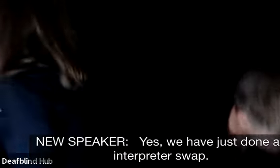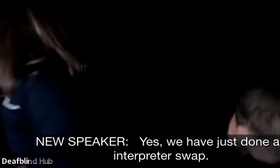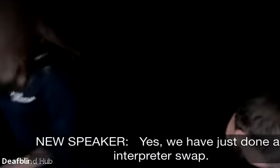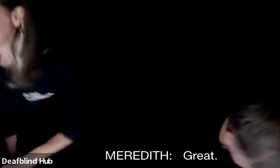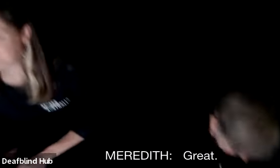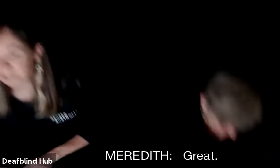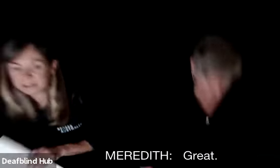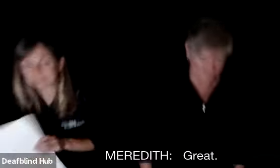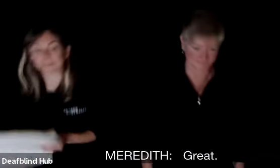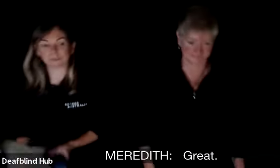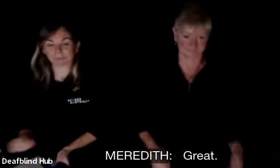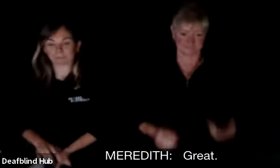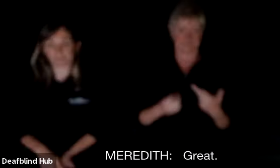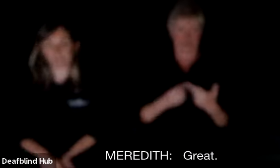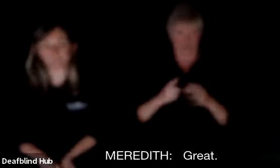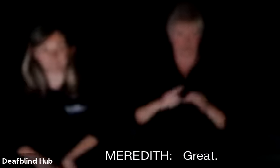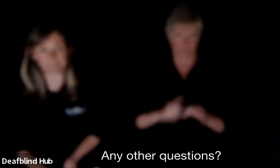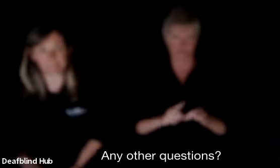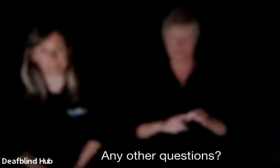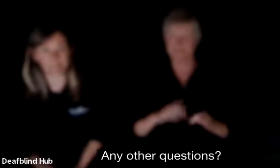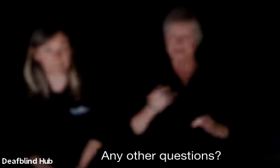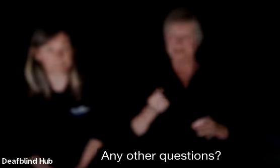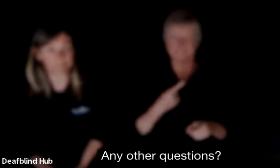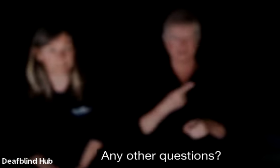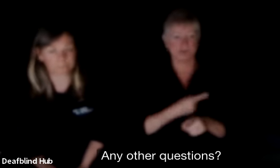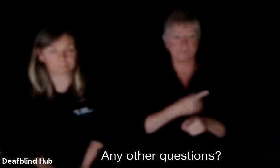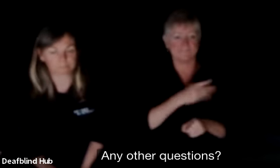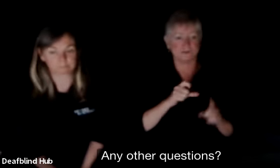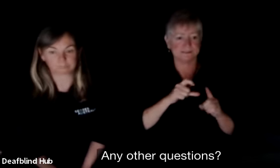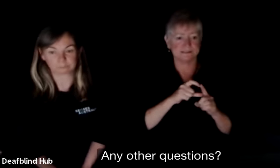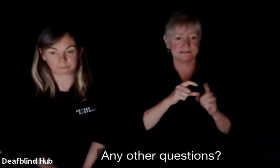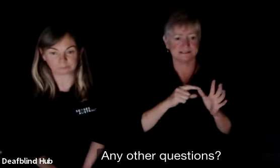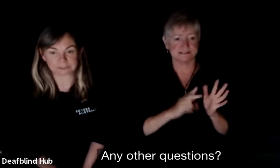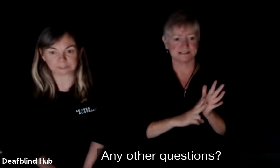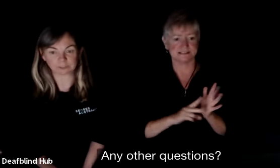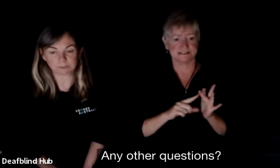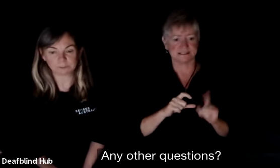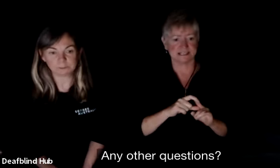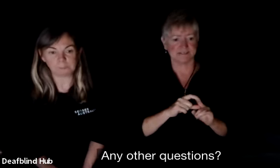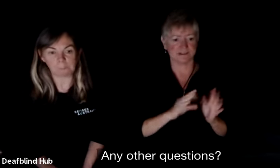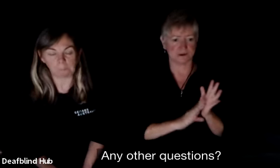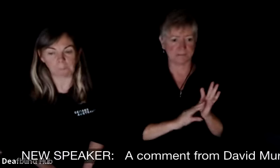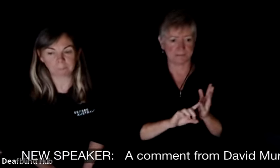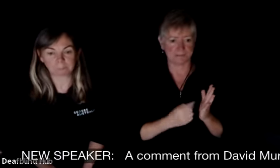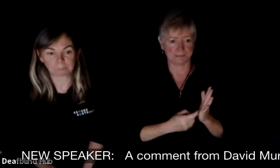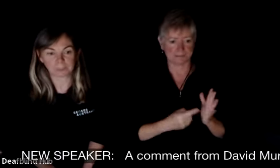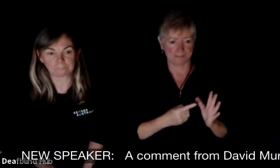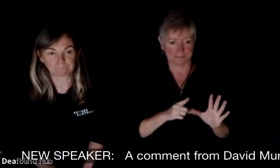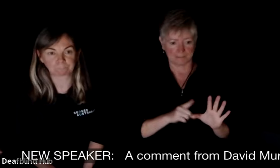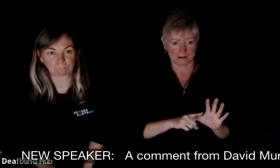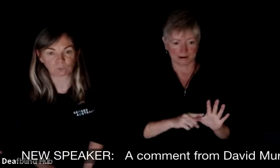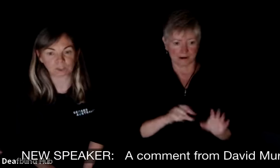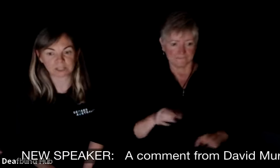other questions? There's a comment from David Murray. For the future hub webinars, will it be set up